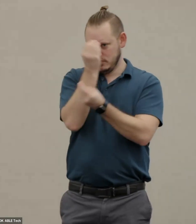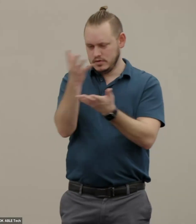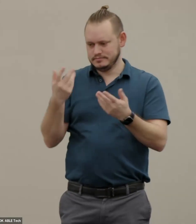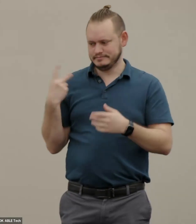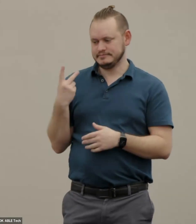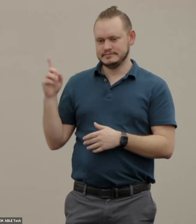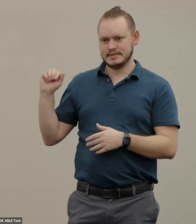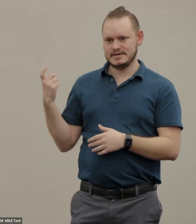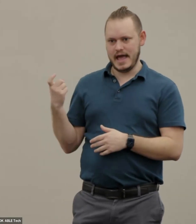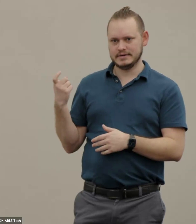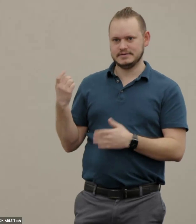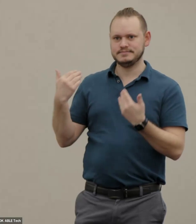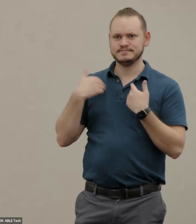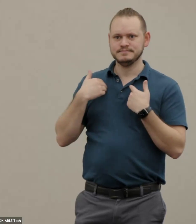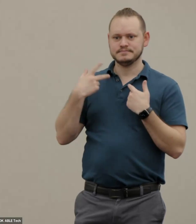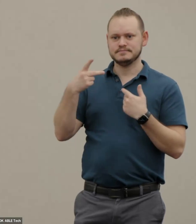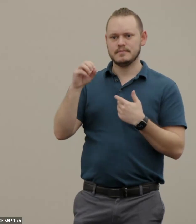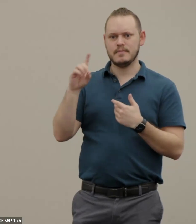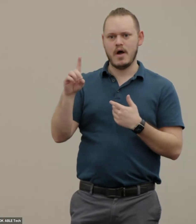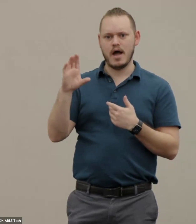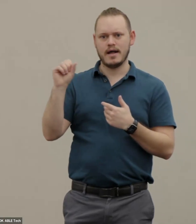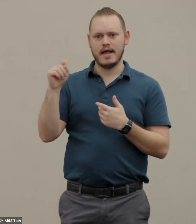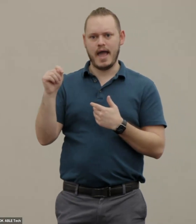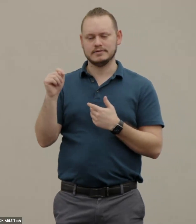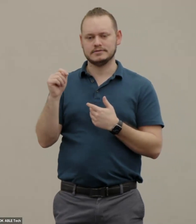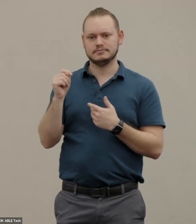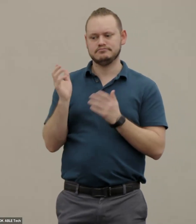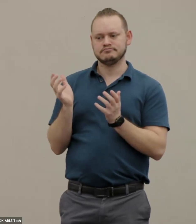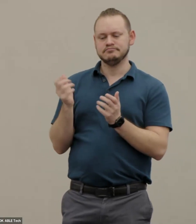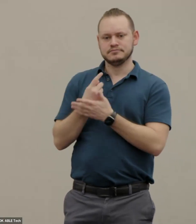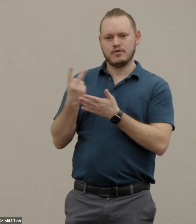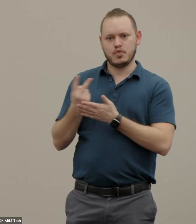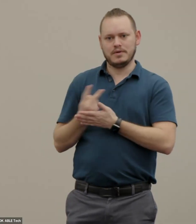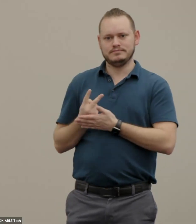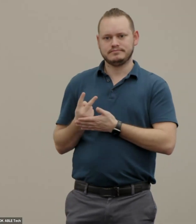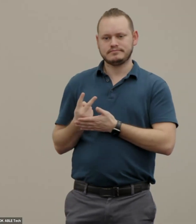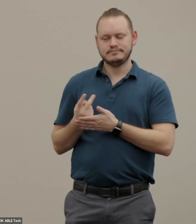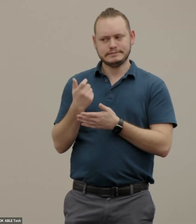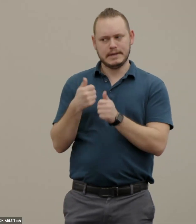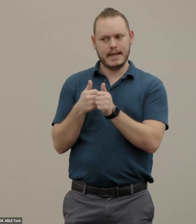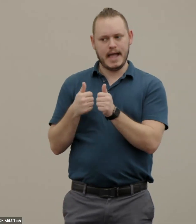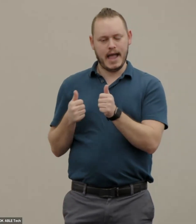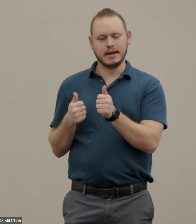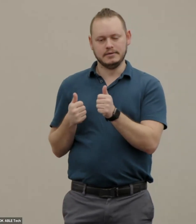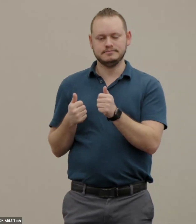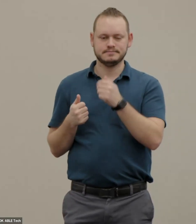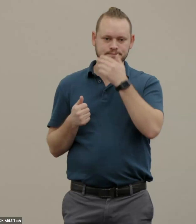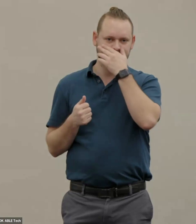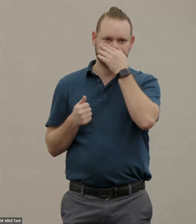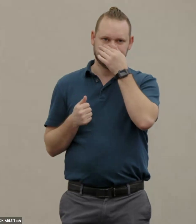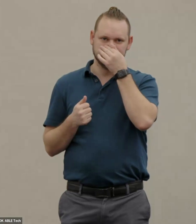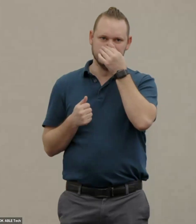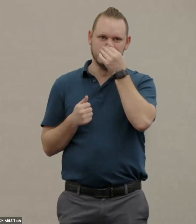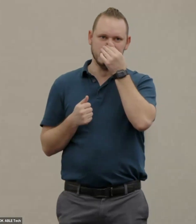Dax and I produce a podcast. We try to do it every 2 weeks. We've fallen a little bit behind, but you